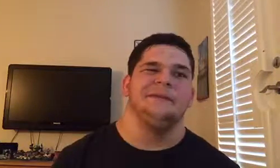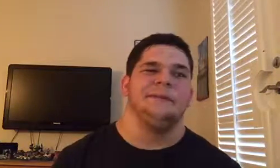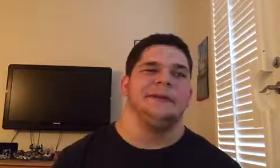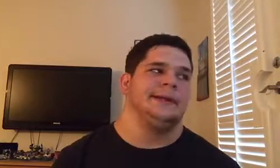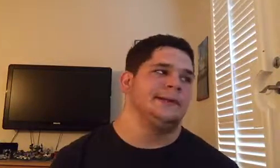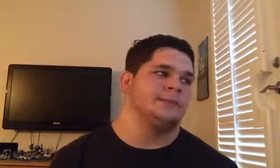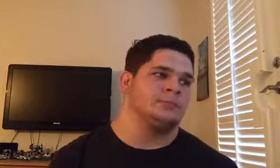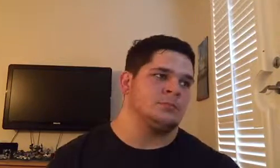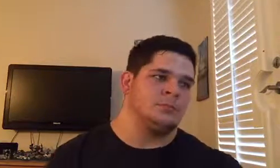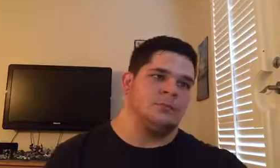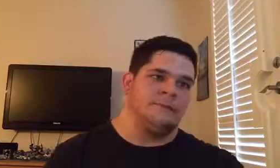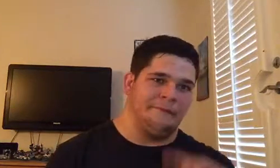be